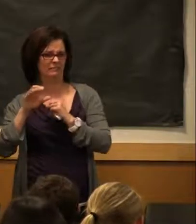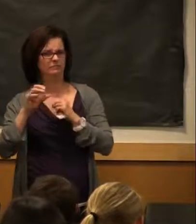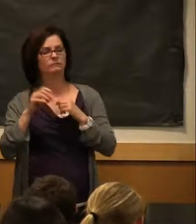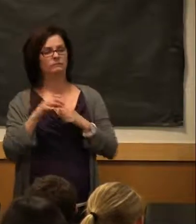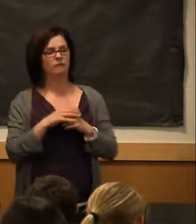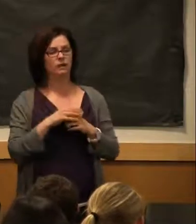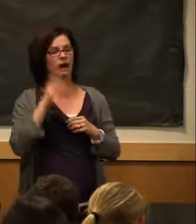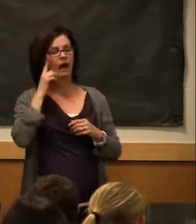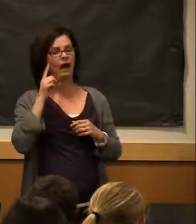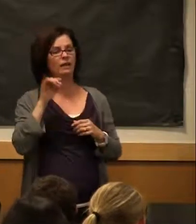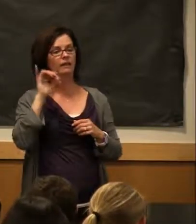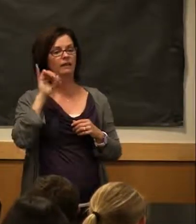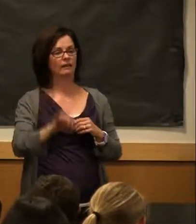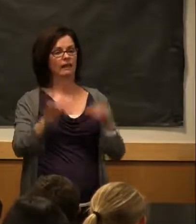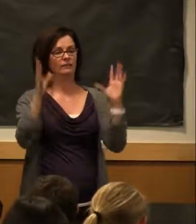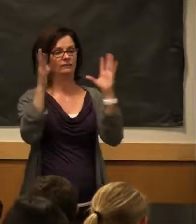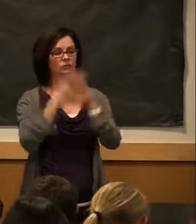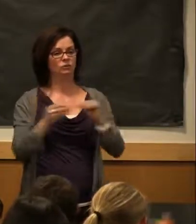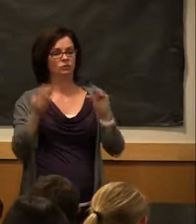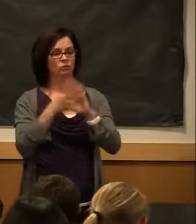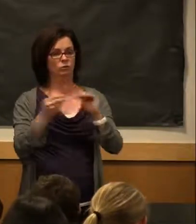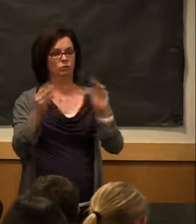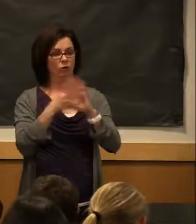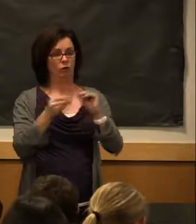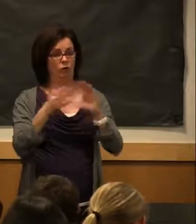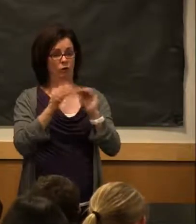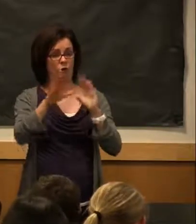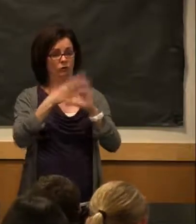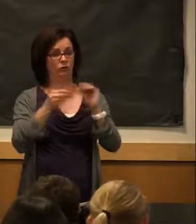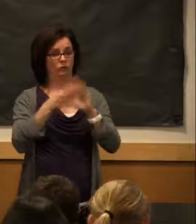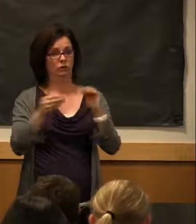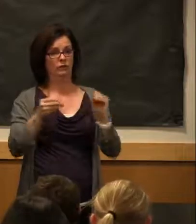story would be worth putting around the world.